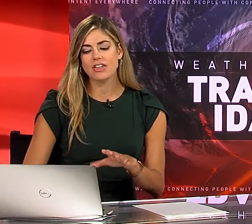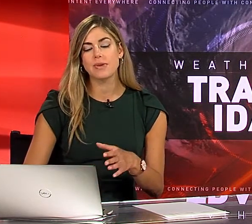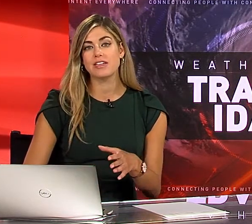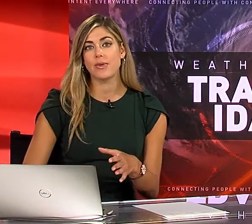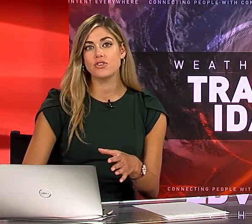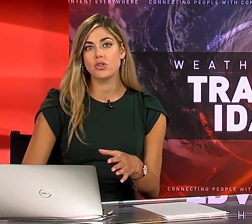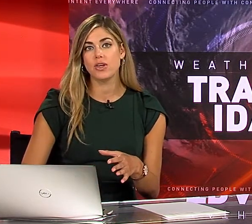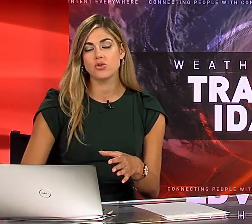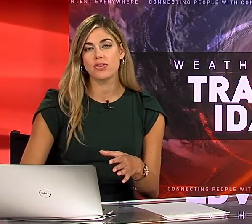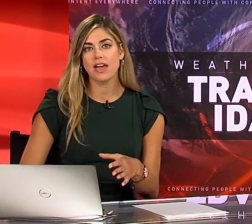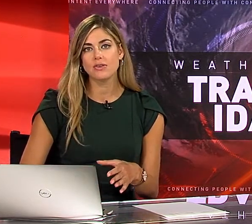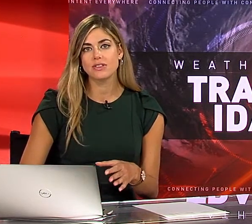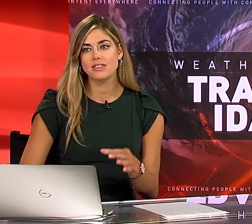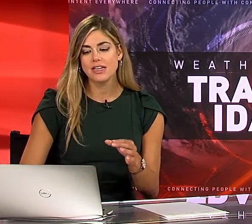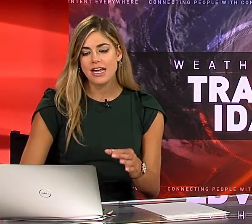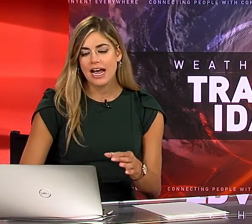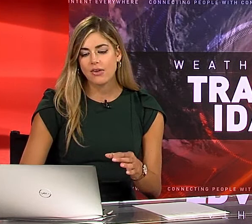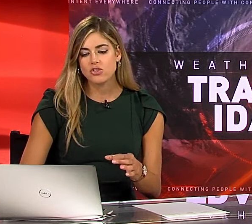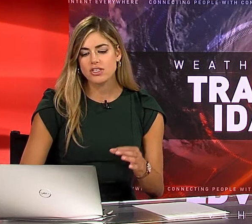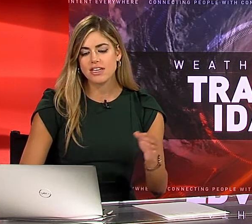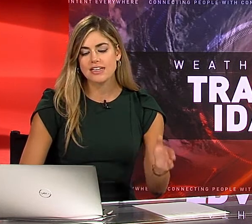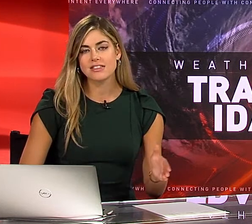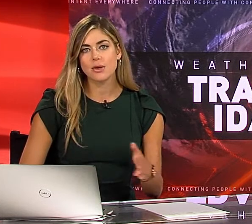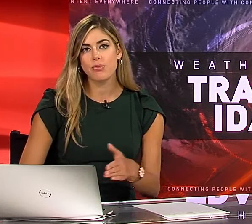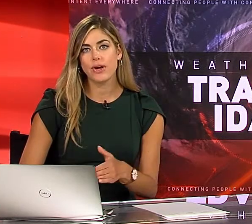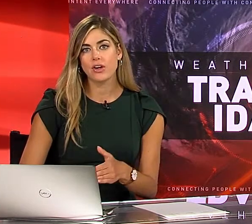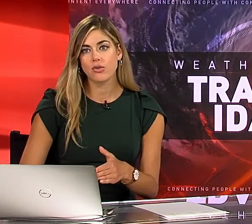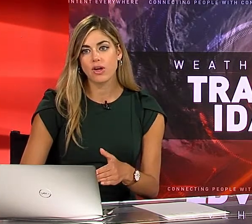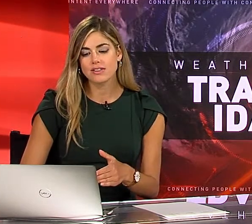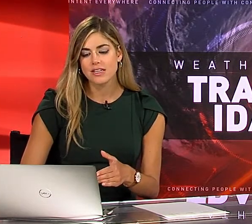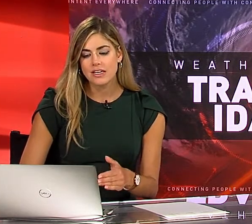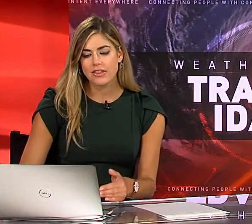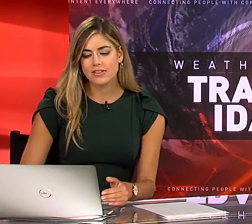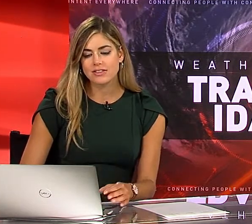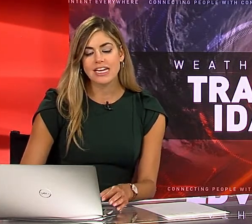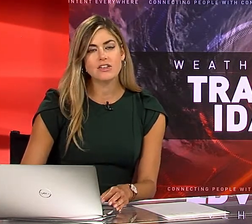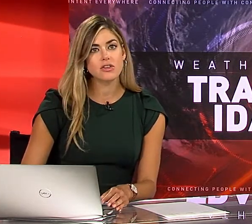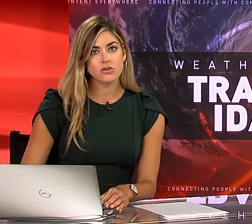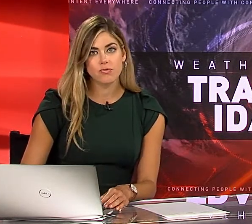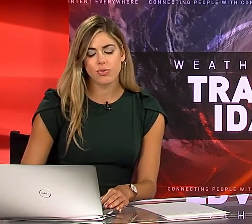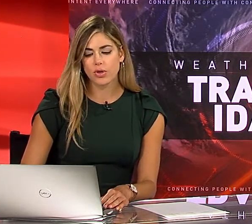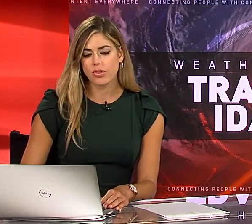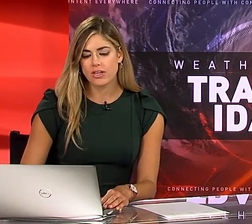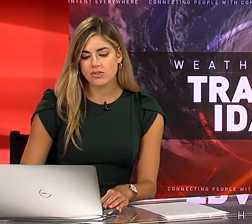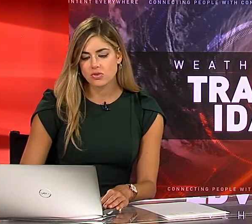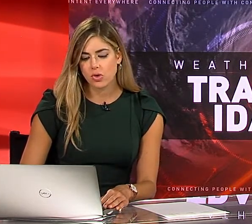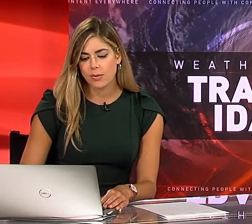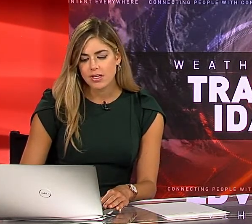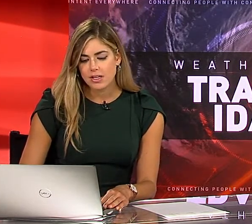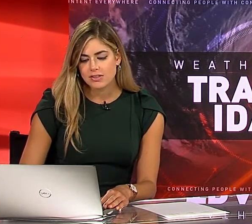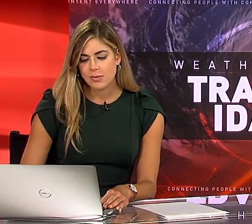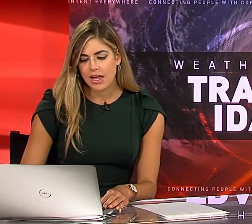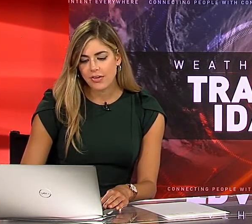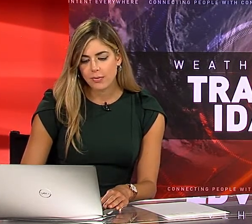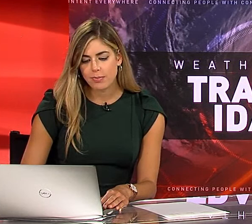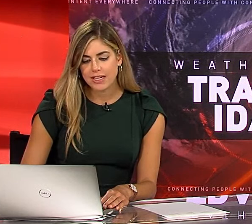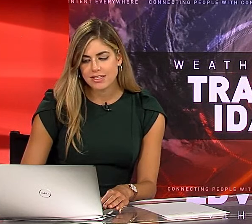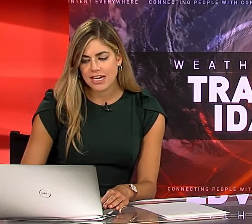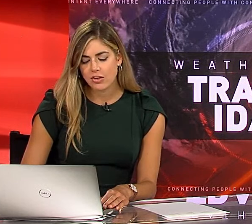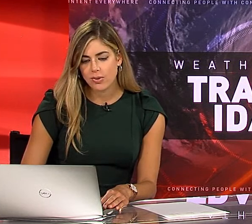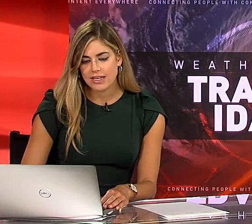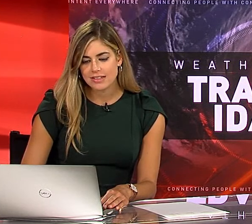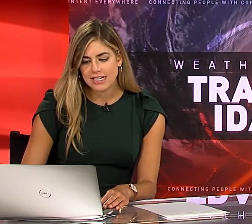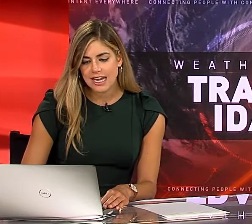again, they are expecting around 200,000 outages at some point across the state through this storm. Some other